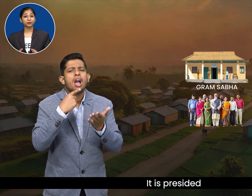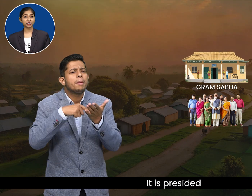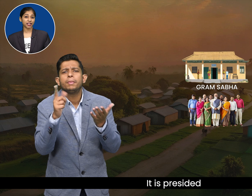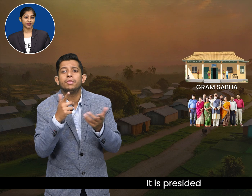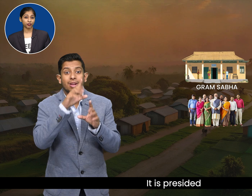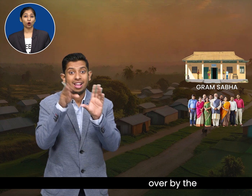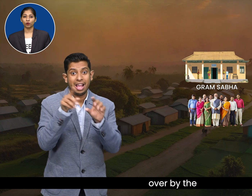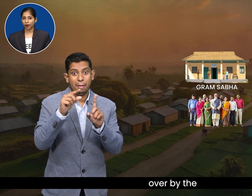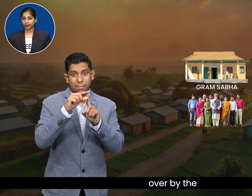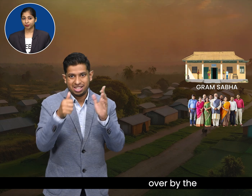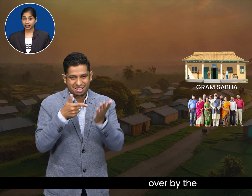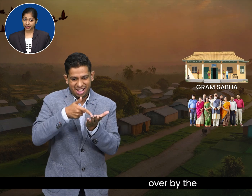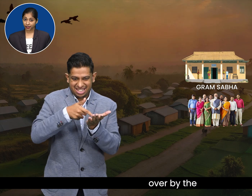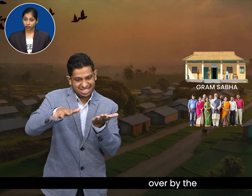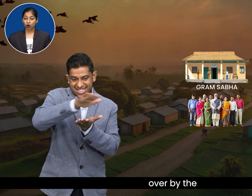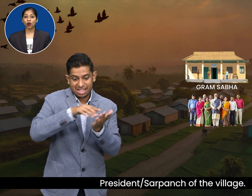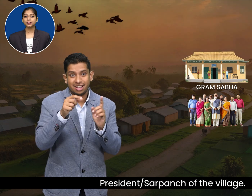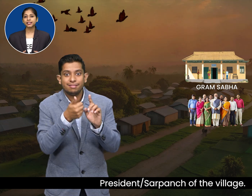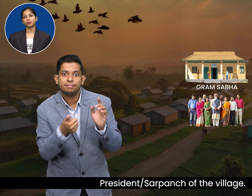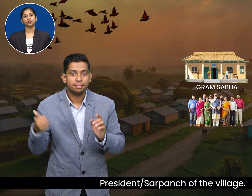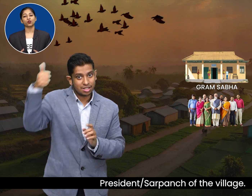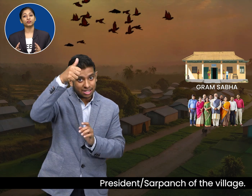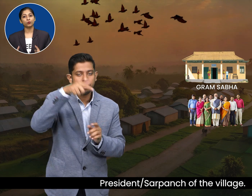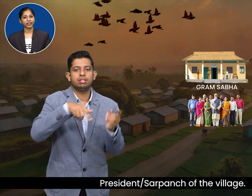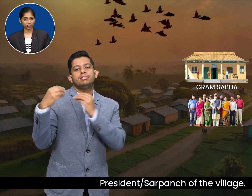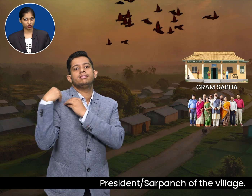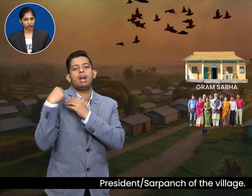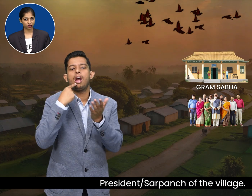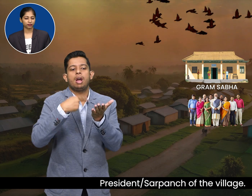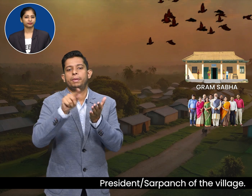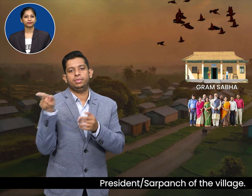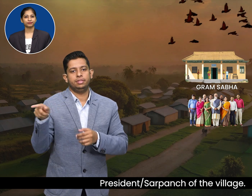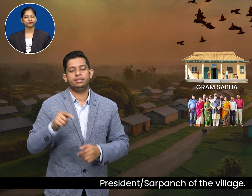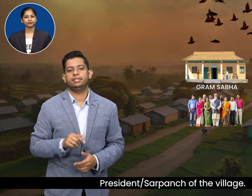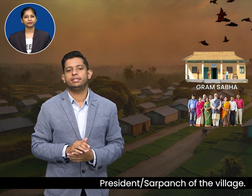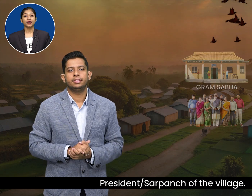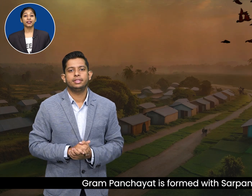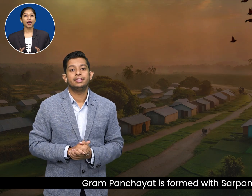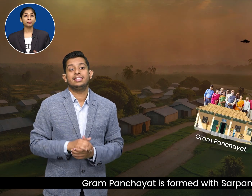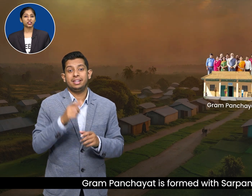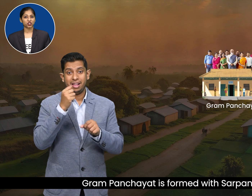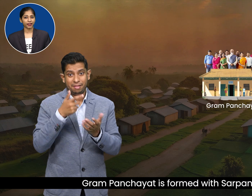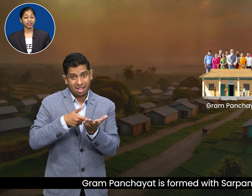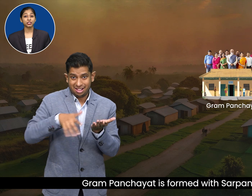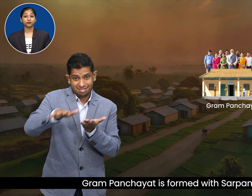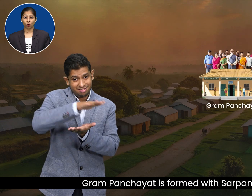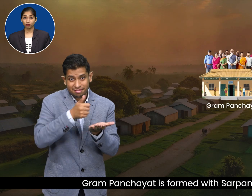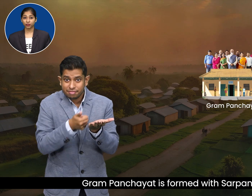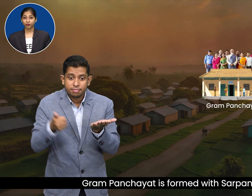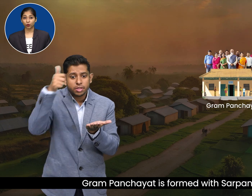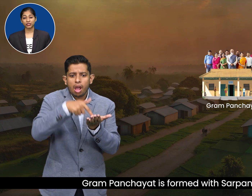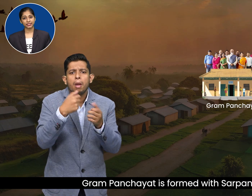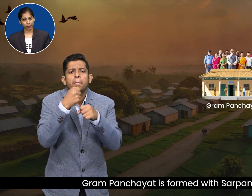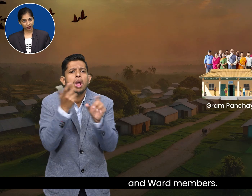It is presided over by the president or sarpanch of the village. Gram Panchayat is